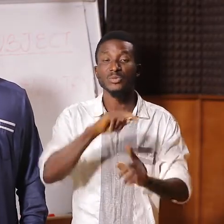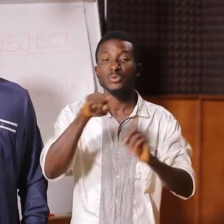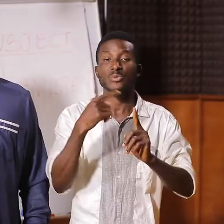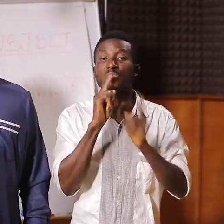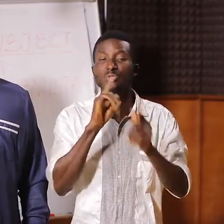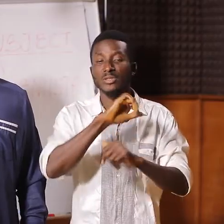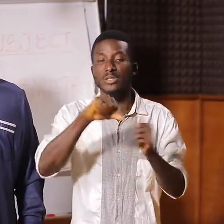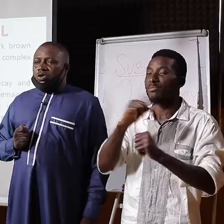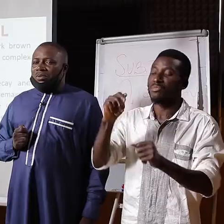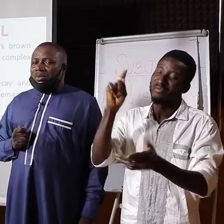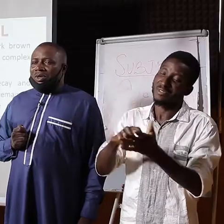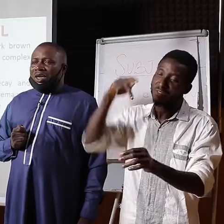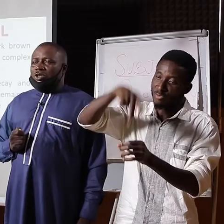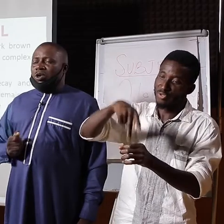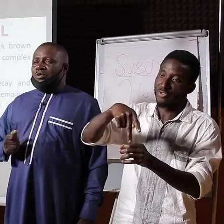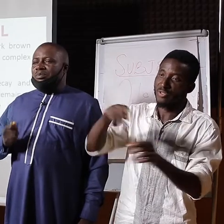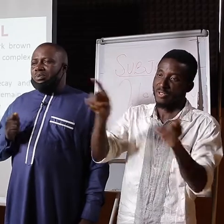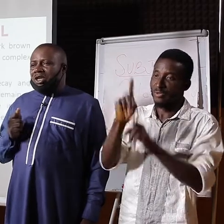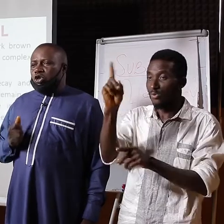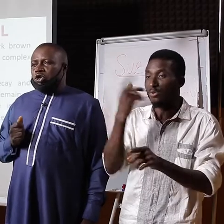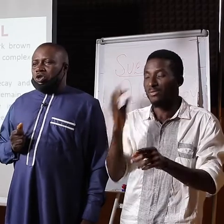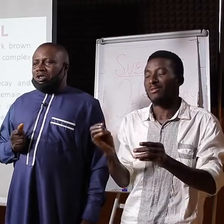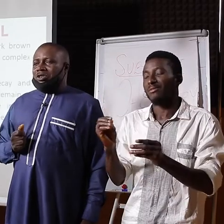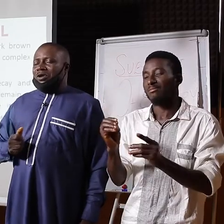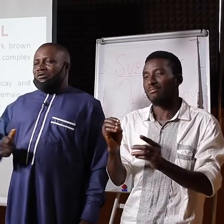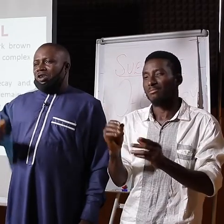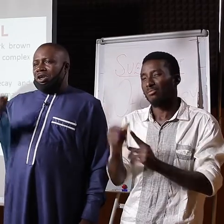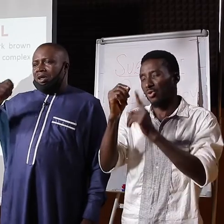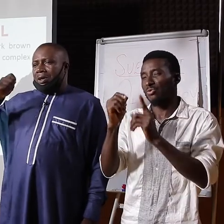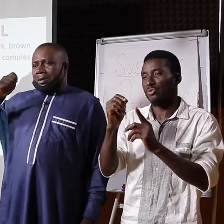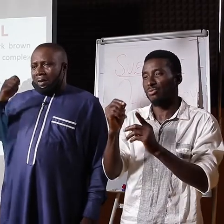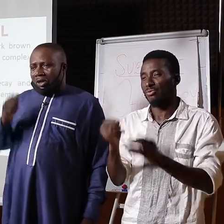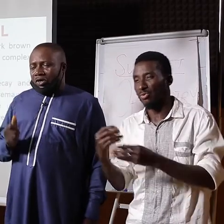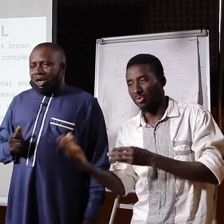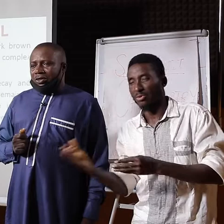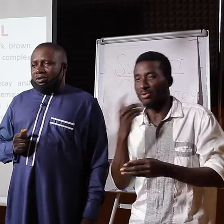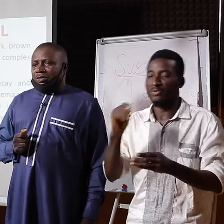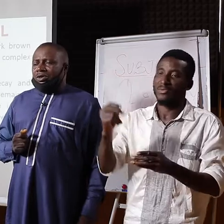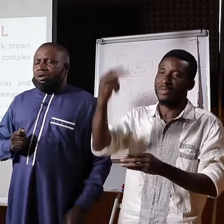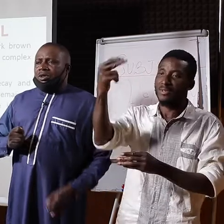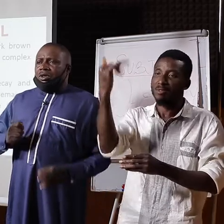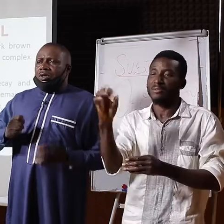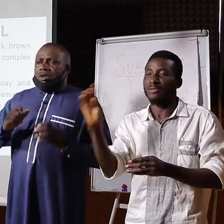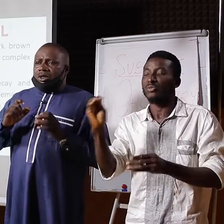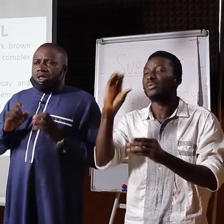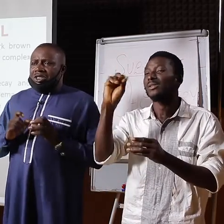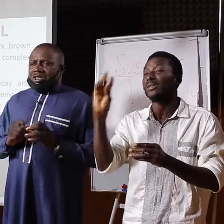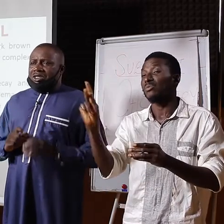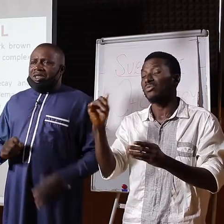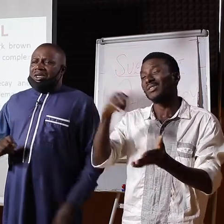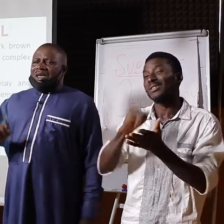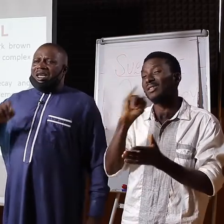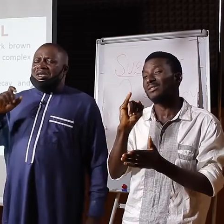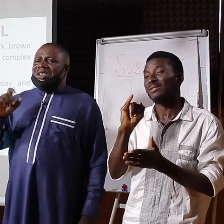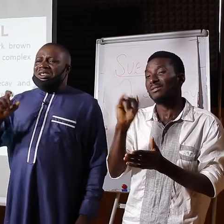whenever we are talking about this petroleum as one of the major sources of hydrocarbon, it